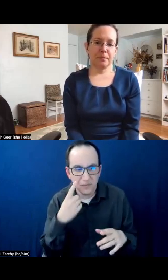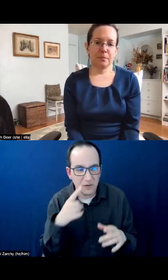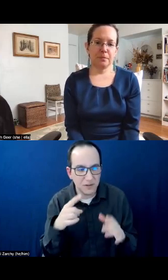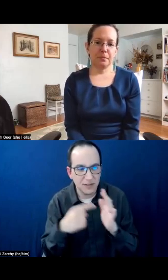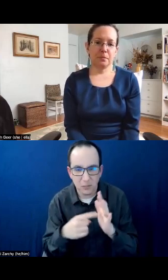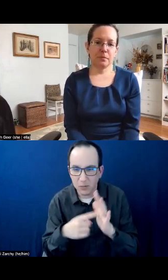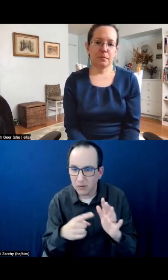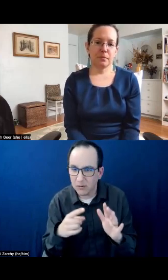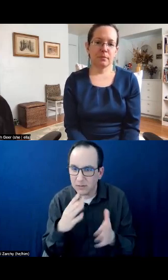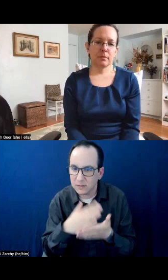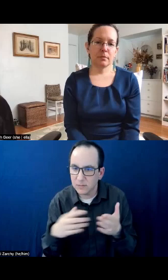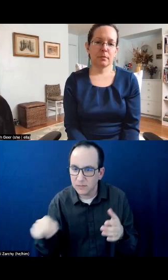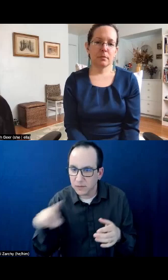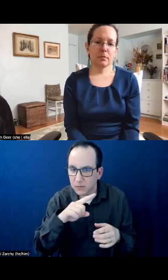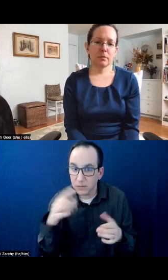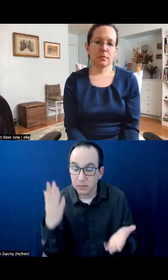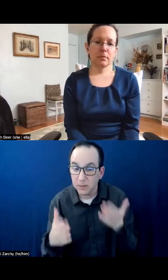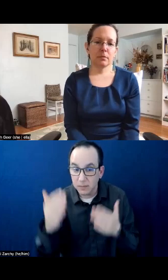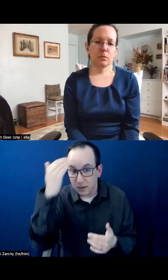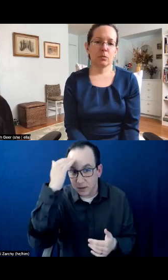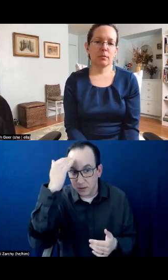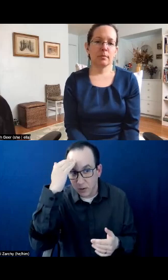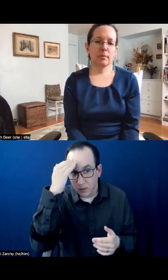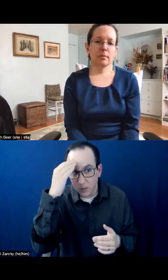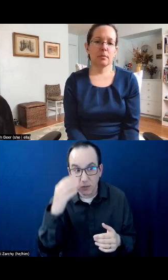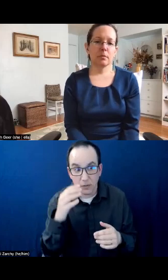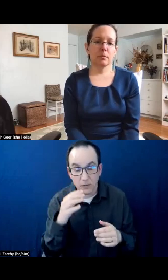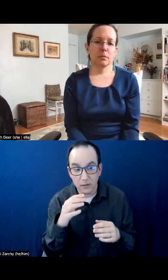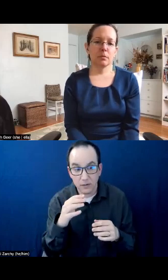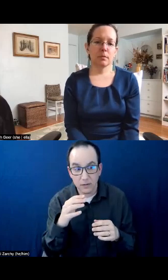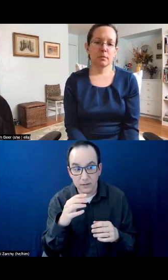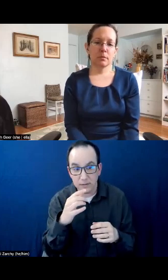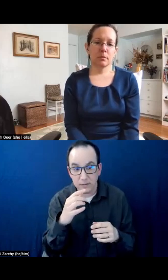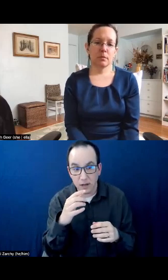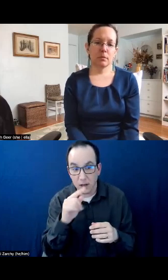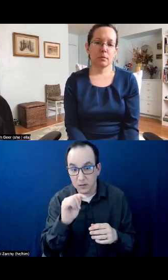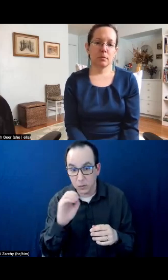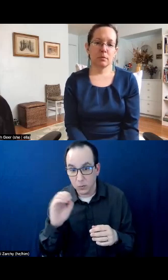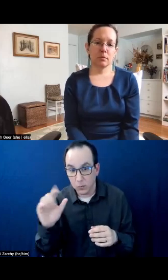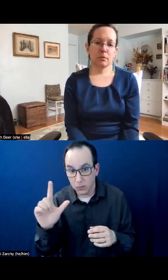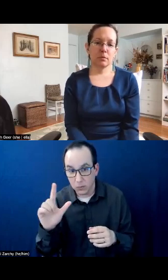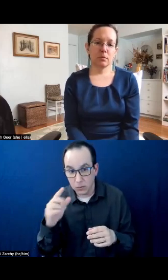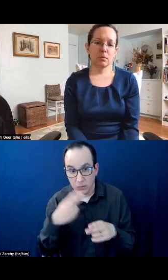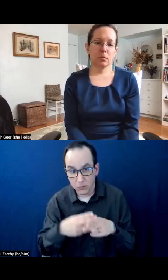has a hard time understanding specific aspects about something, some of you may know,